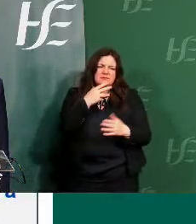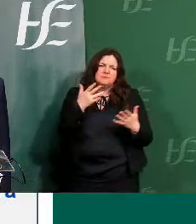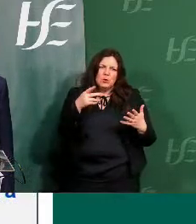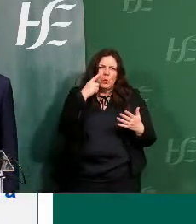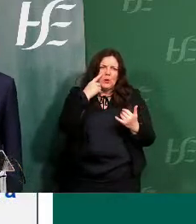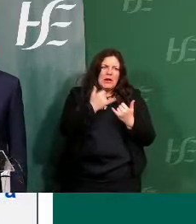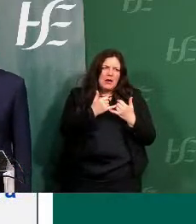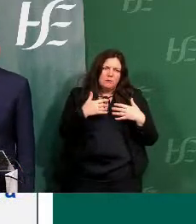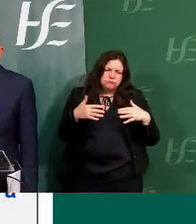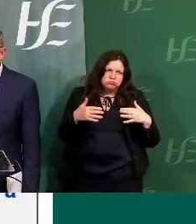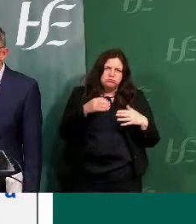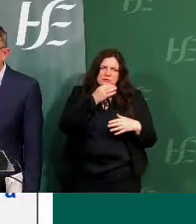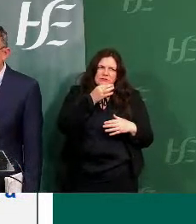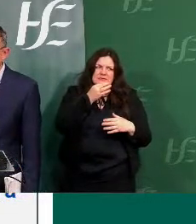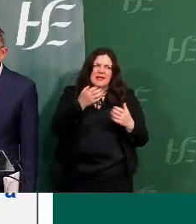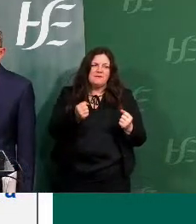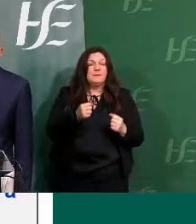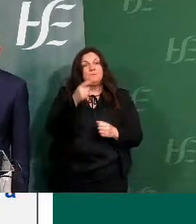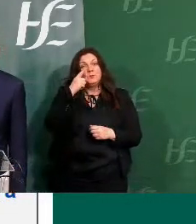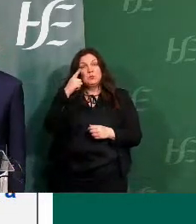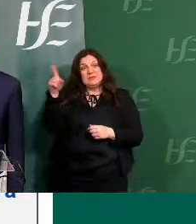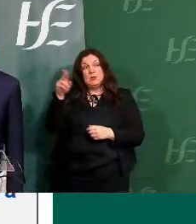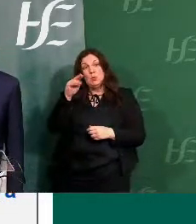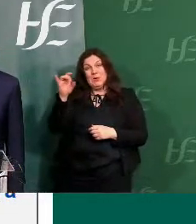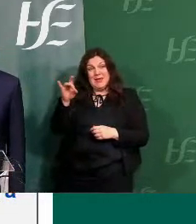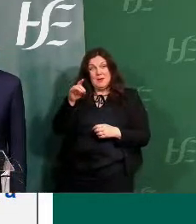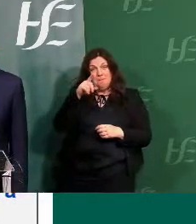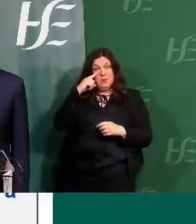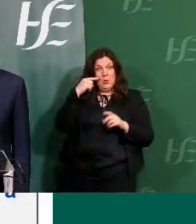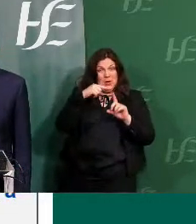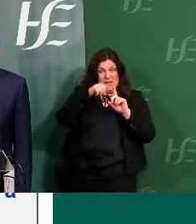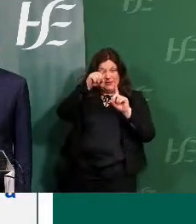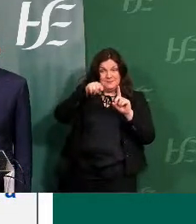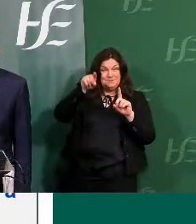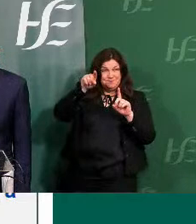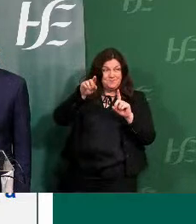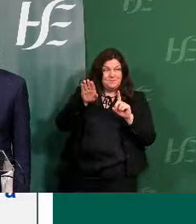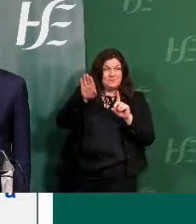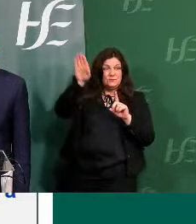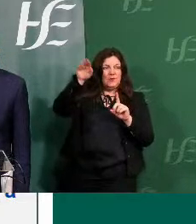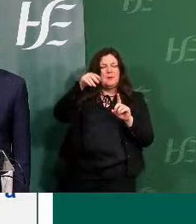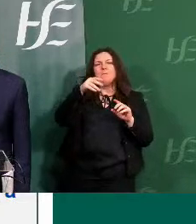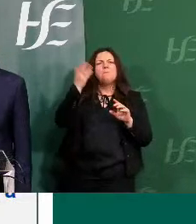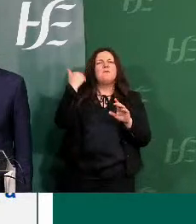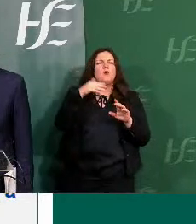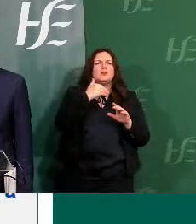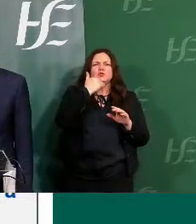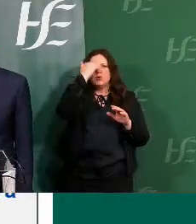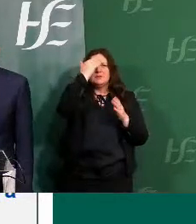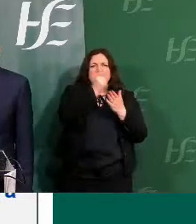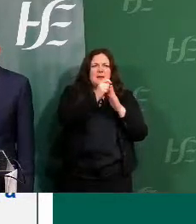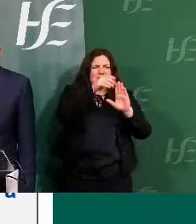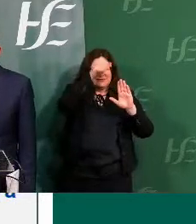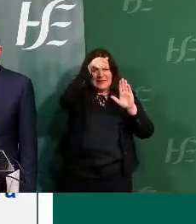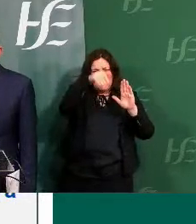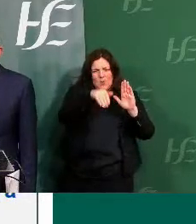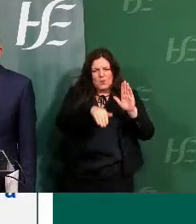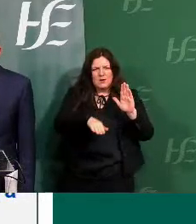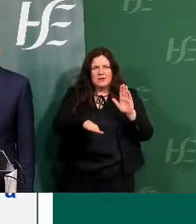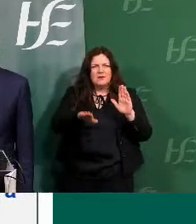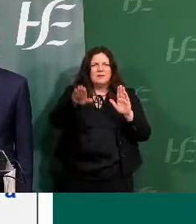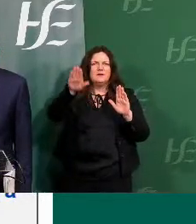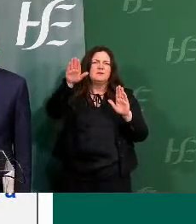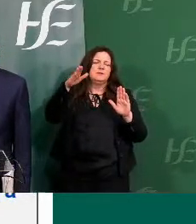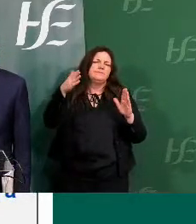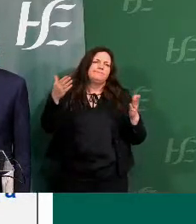figures coming through now. The blue line shows the number of cases. So you can see where it dipped there in the summer, began to go up, related to a Delta surge,